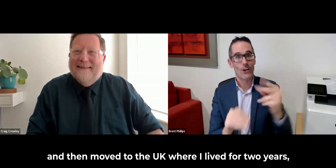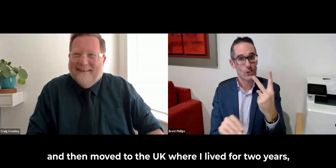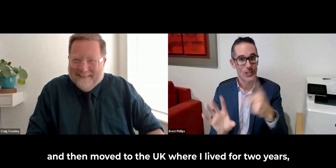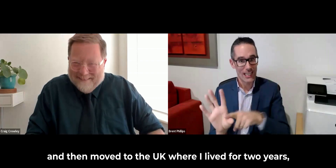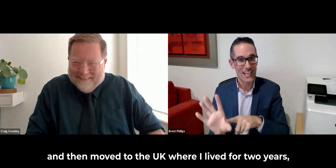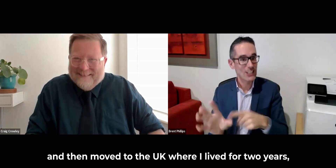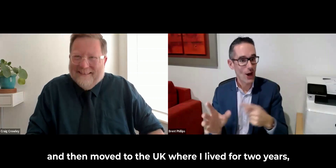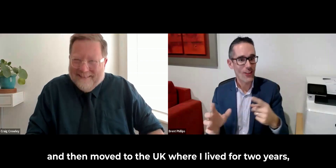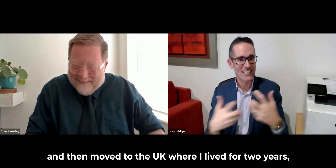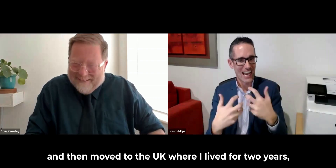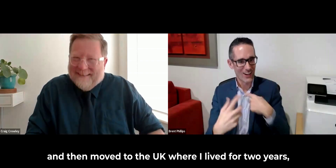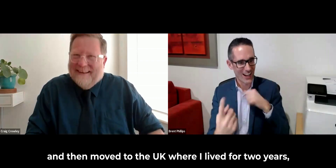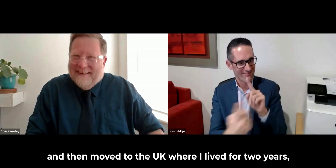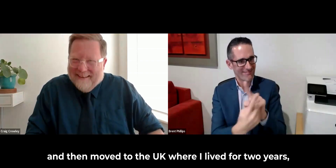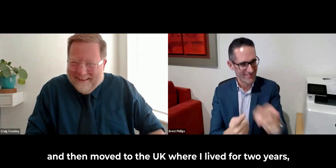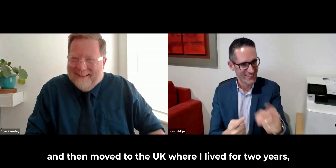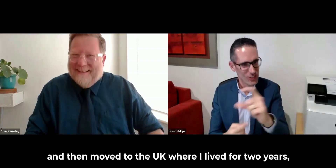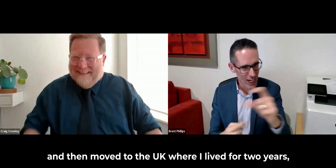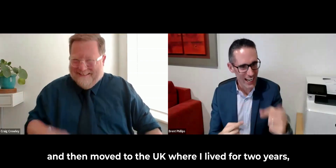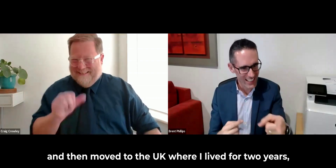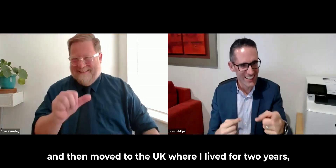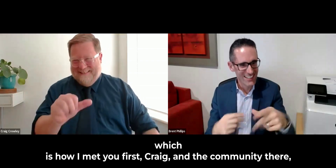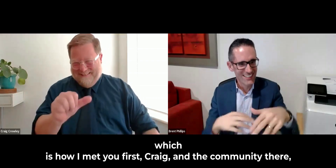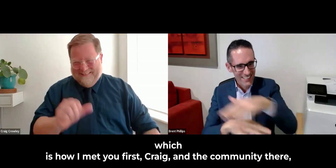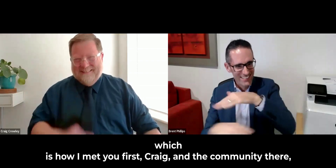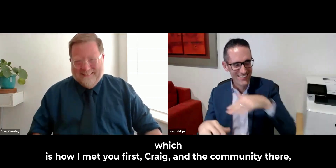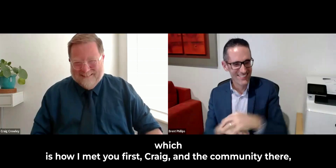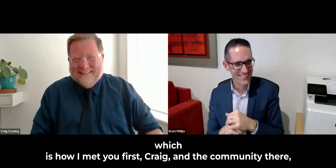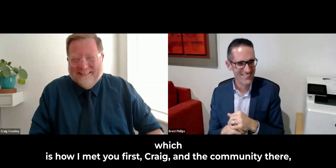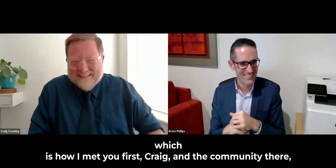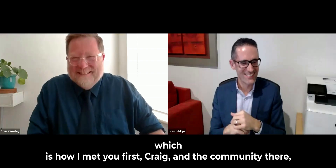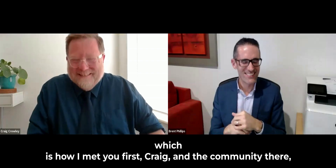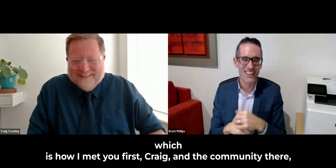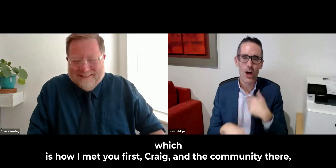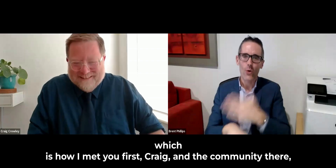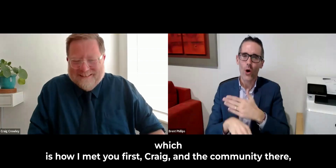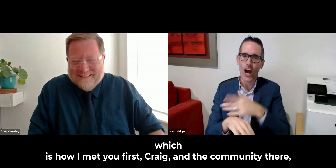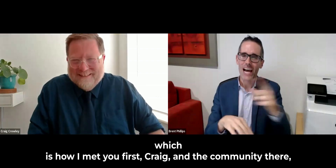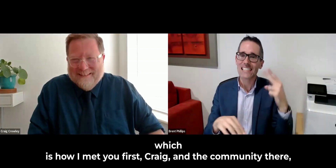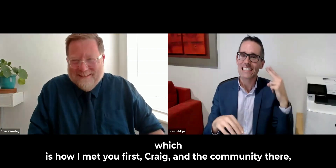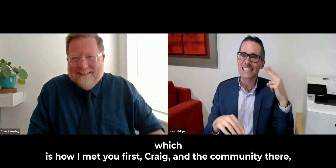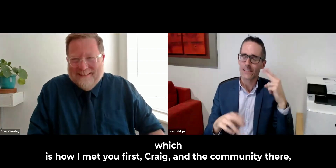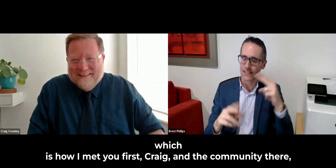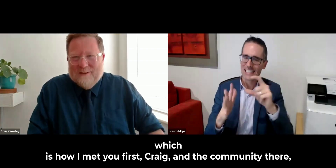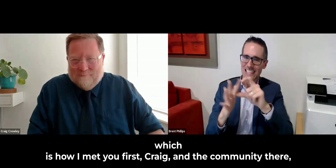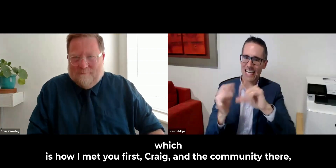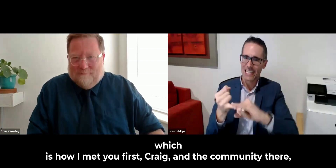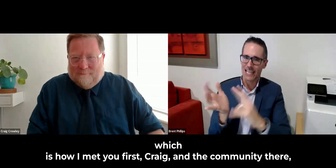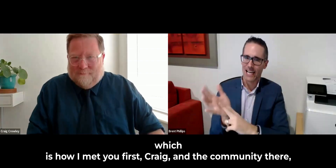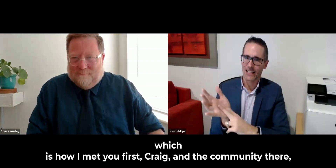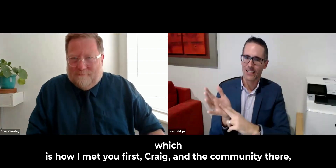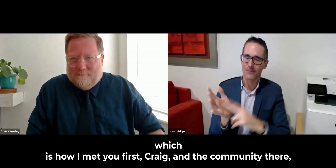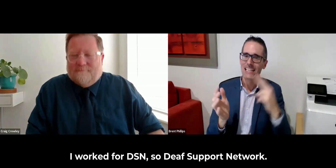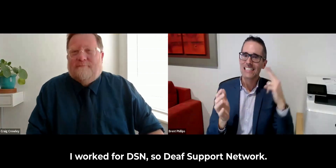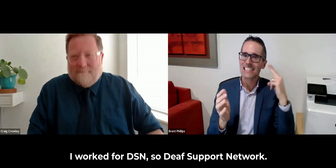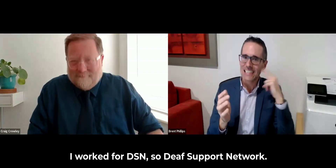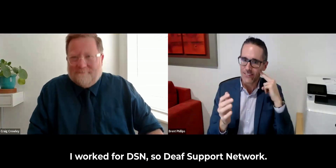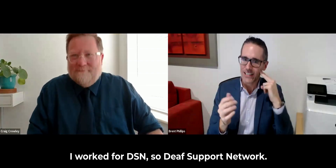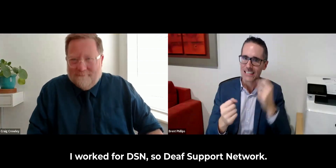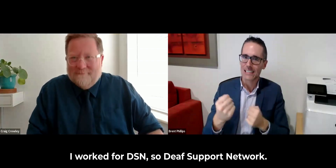and then moved to the UK, where I lived for 2 years, which is how I met you first, Craig, and the community there. I worked for